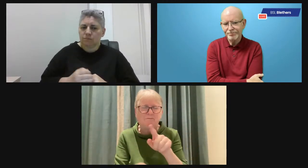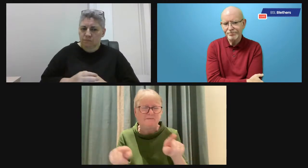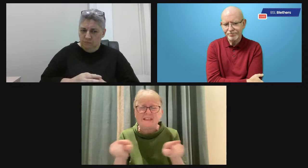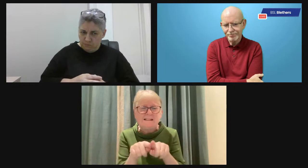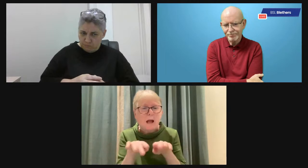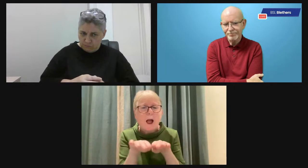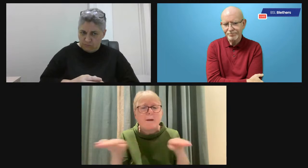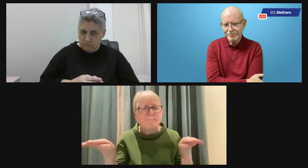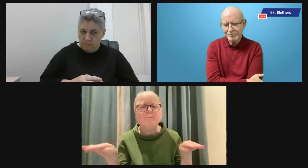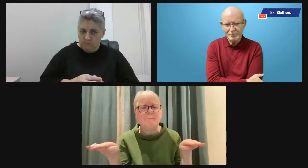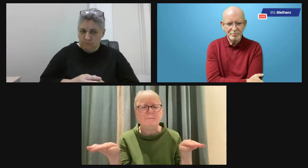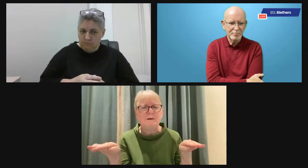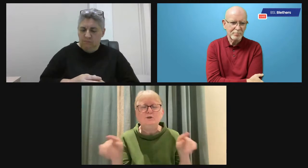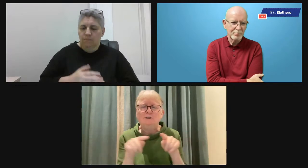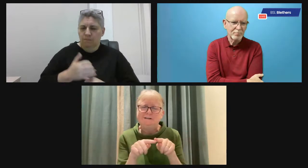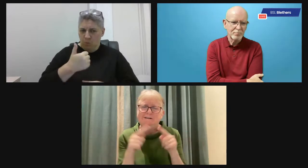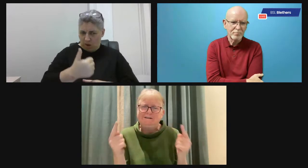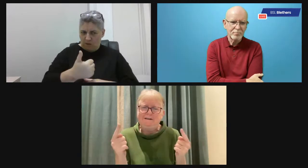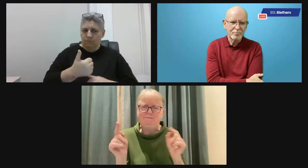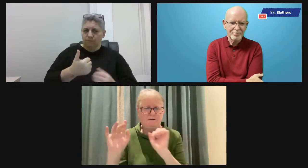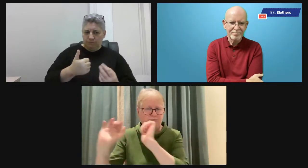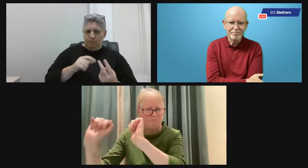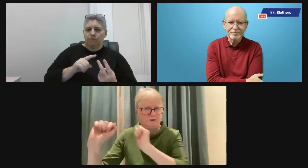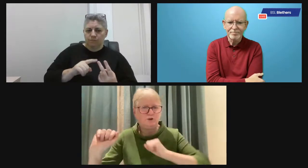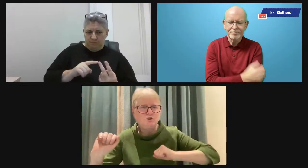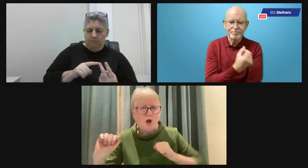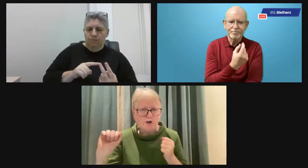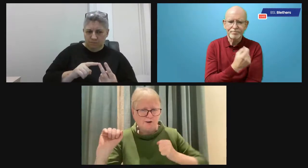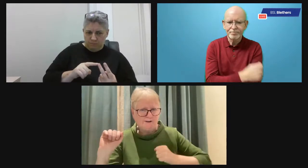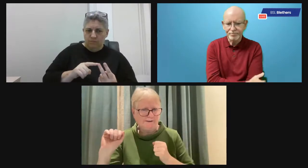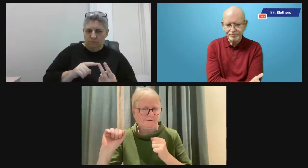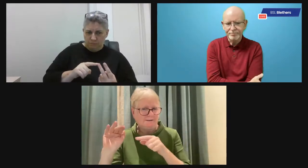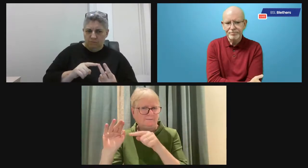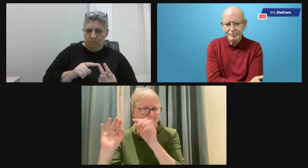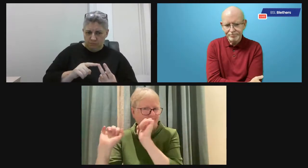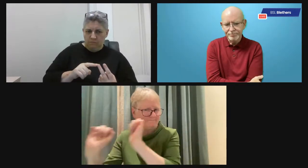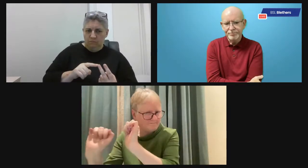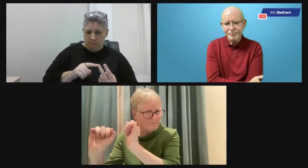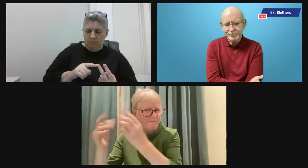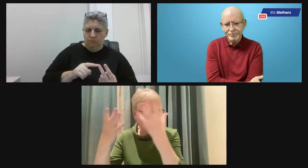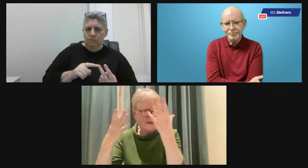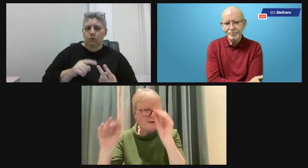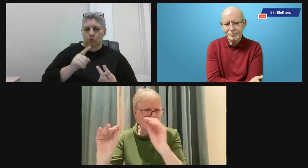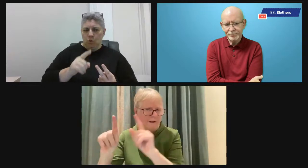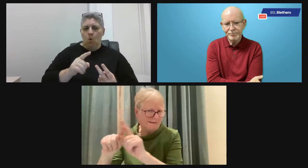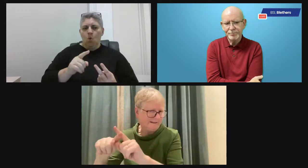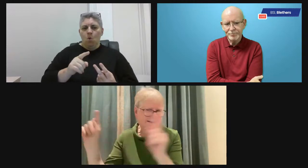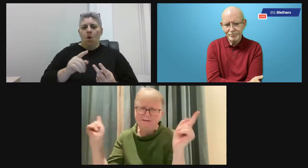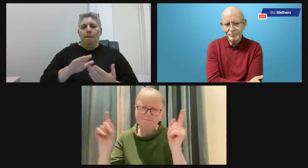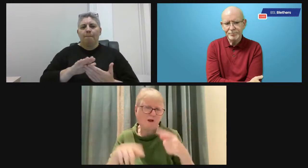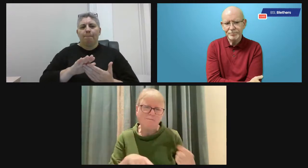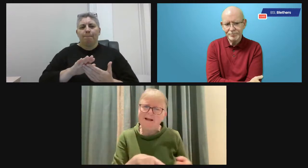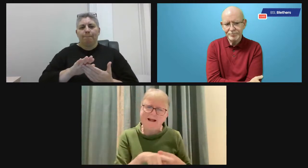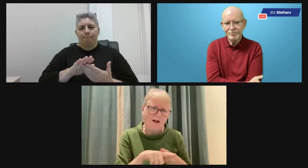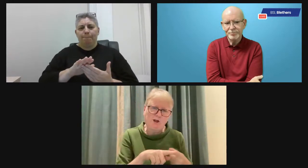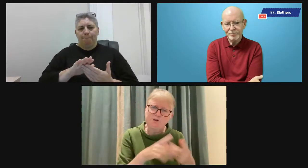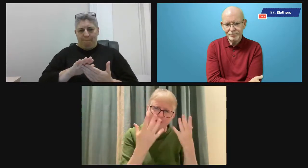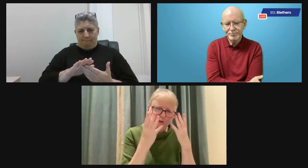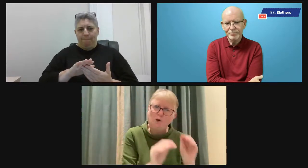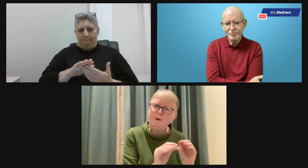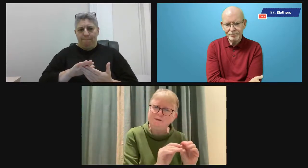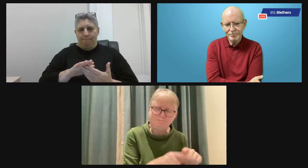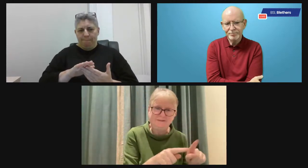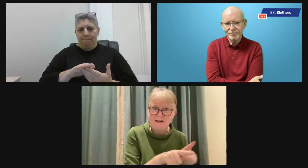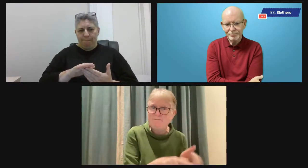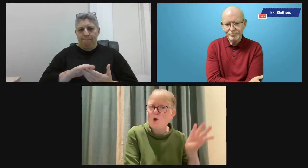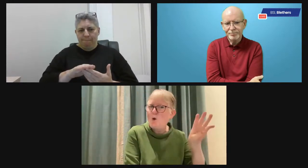level 3. In Scotland, you need an SQA level 6, and they are the same. They're just different. They're just numbered differently because